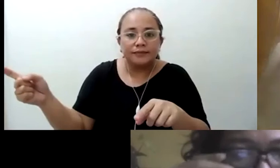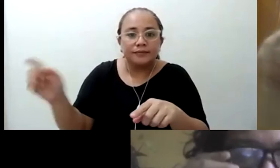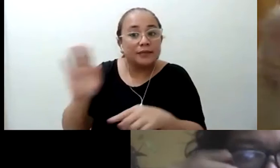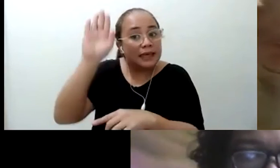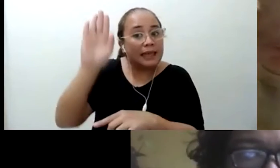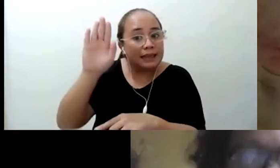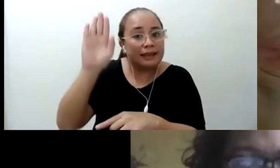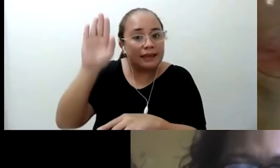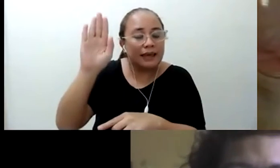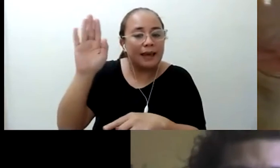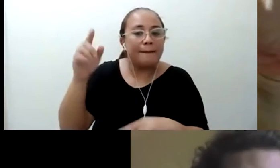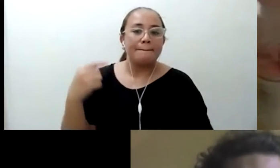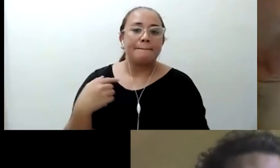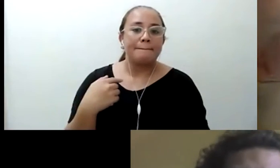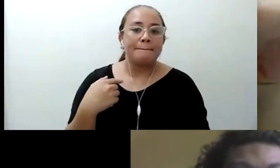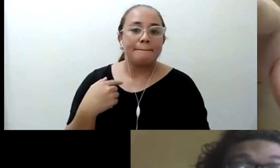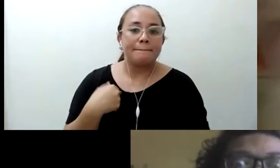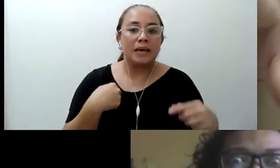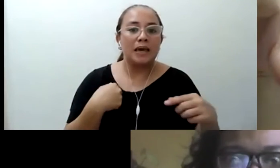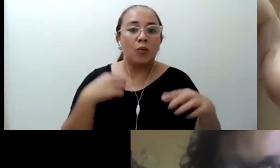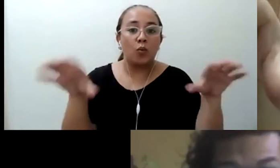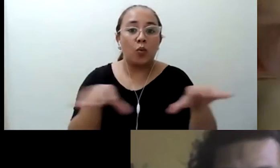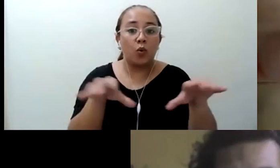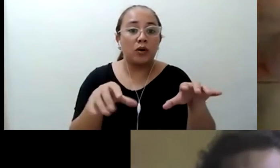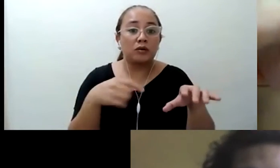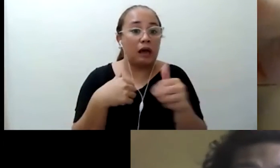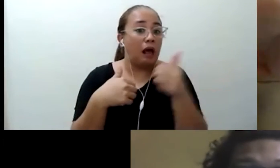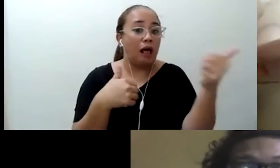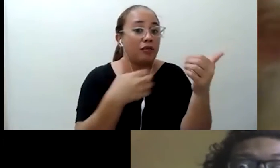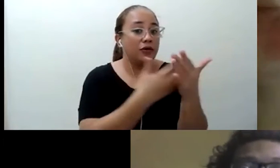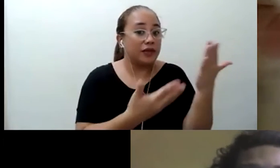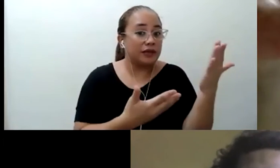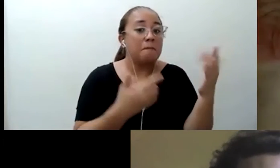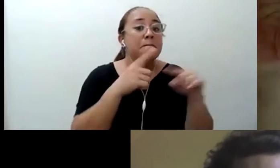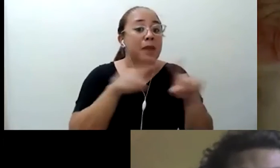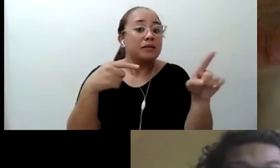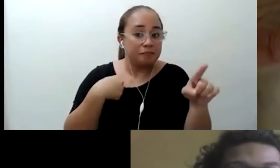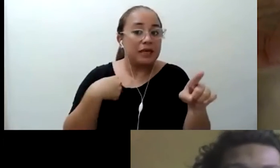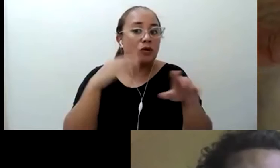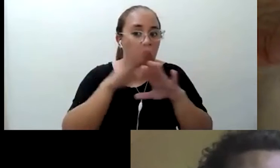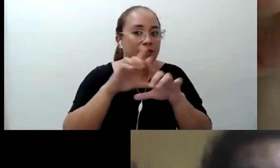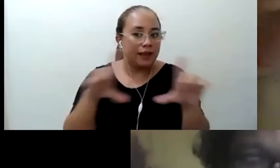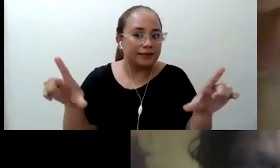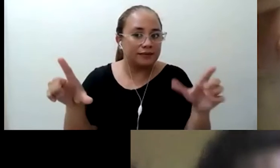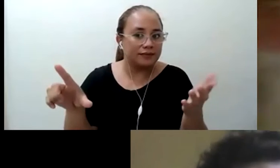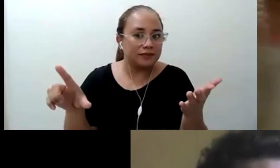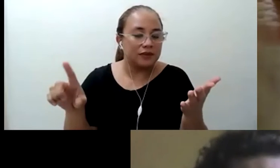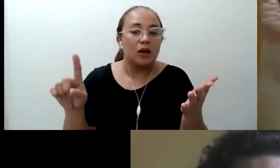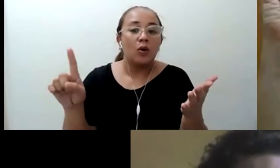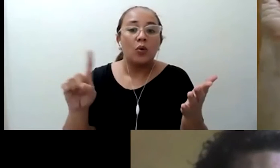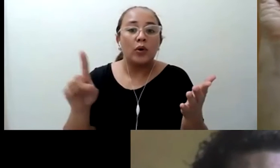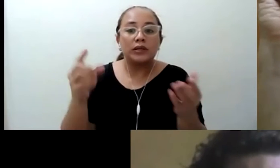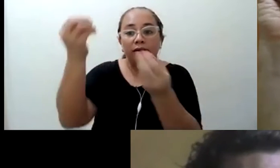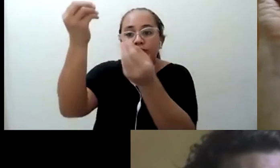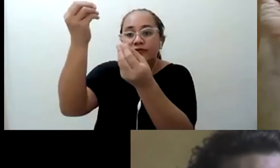be working on some other things, but I'm going to be online. So all you have to do is tell the